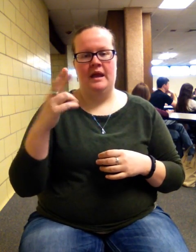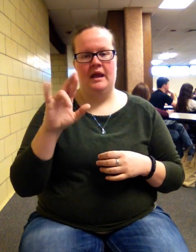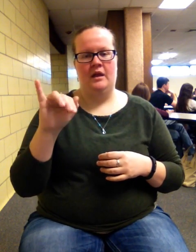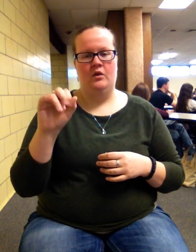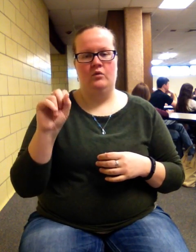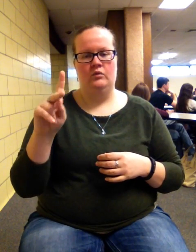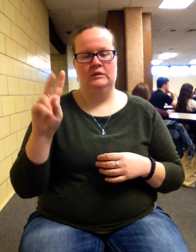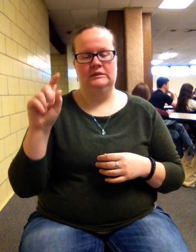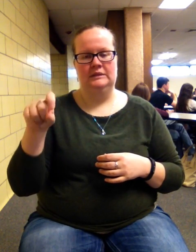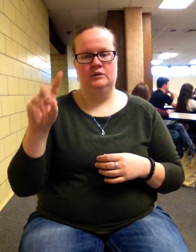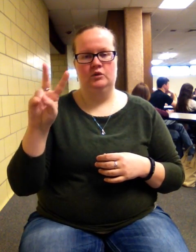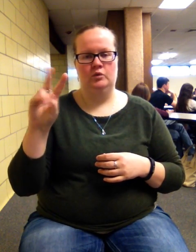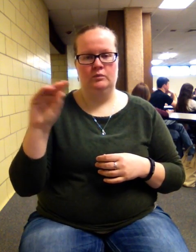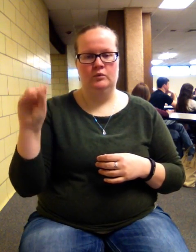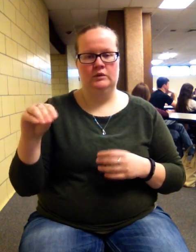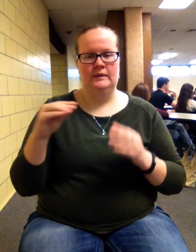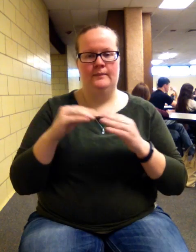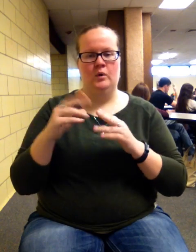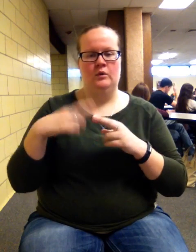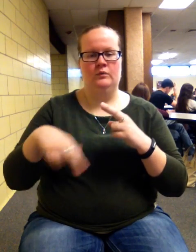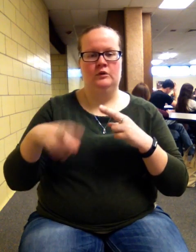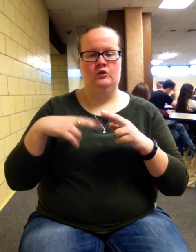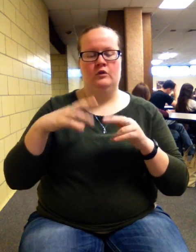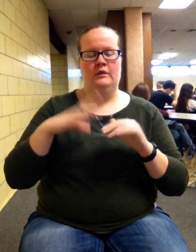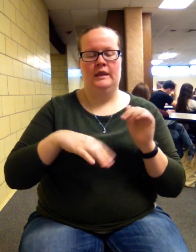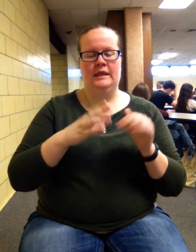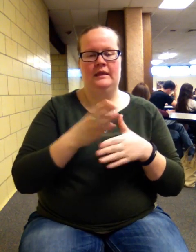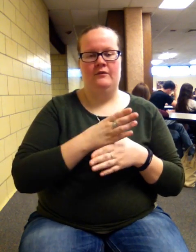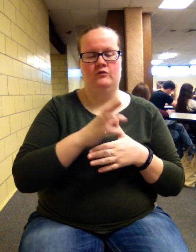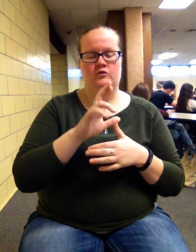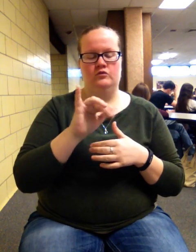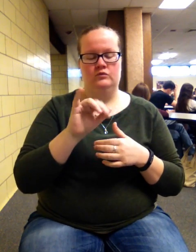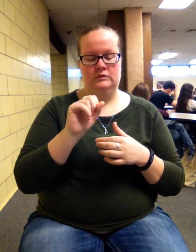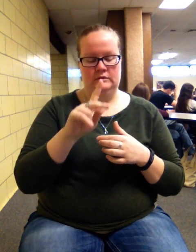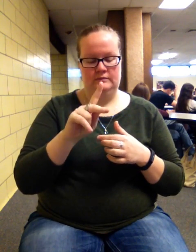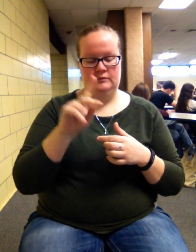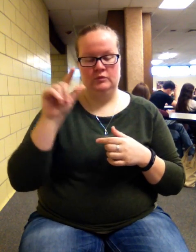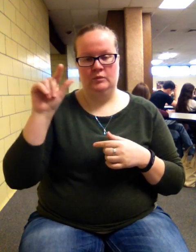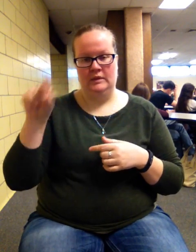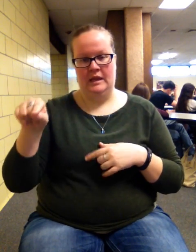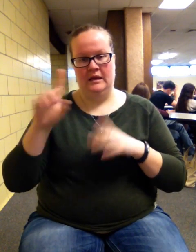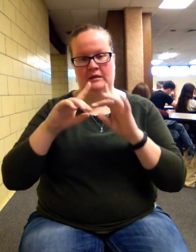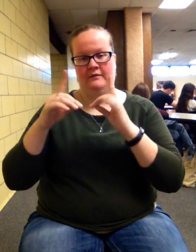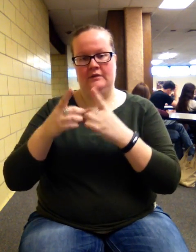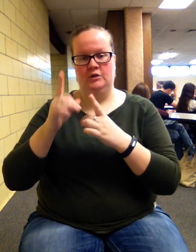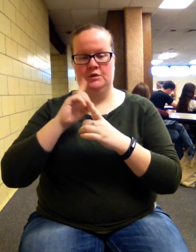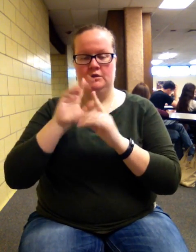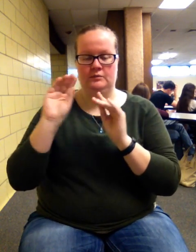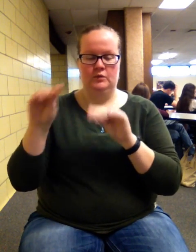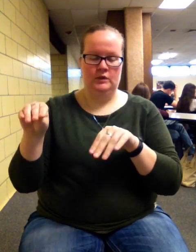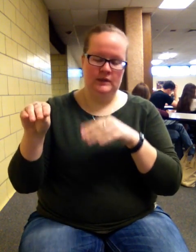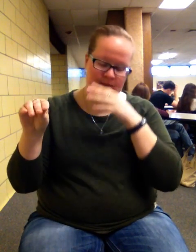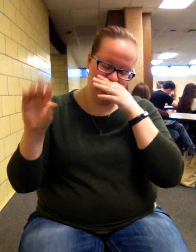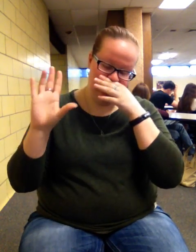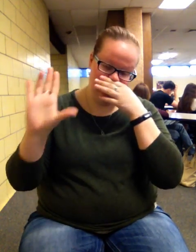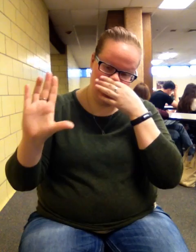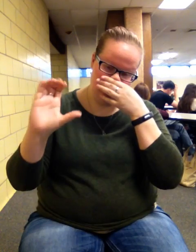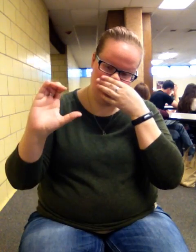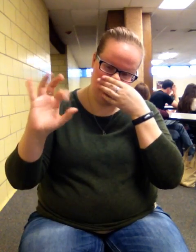2% more return than the average risk. So then when that division is putting in their cash flows and evaluating